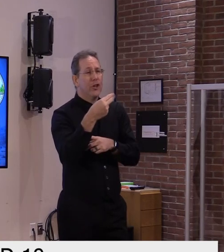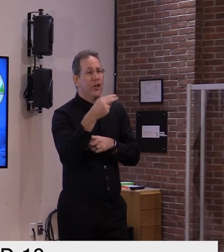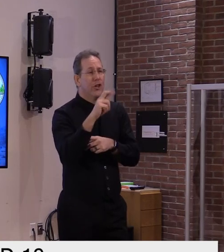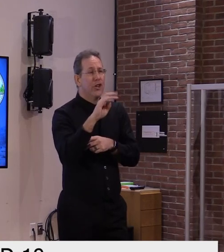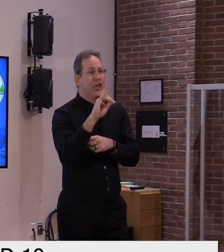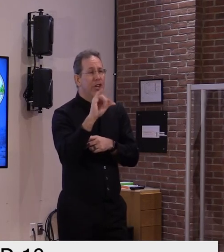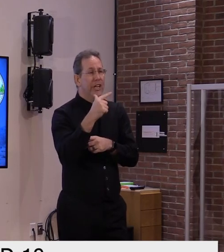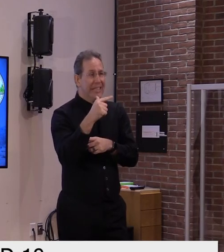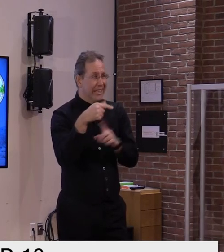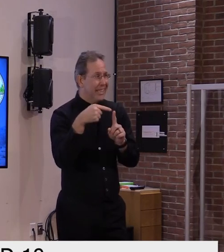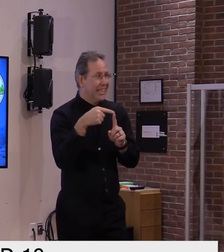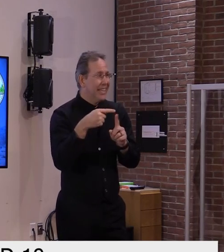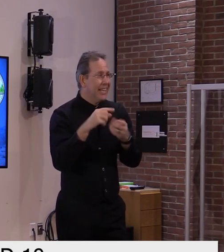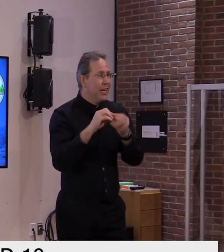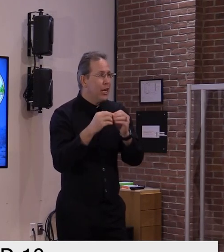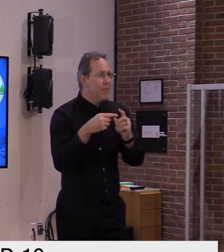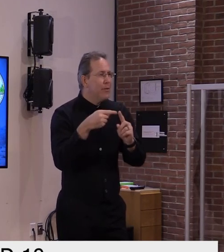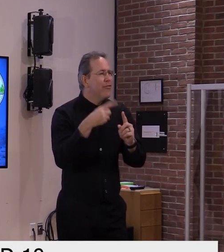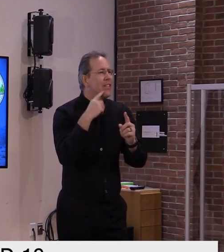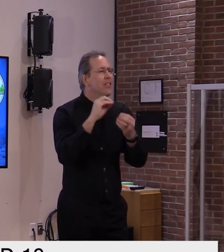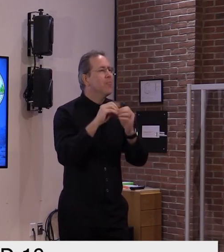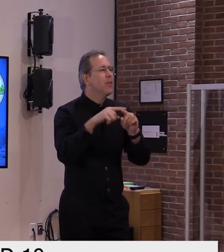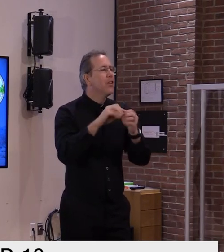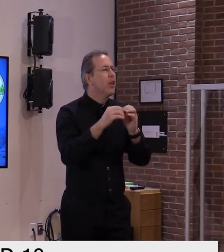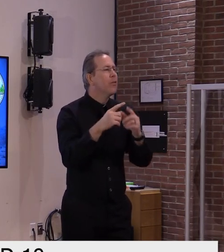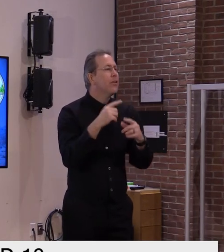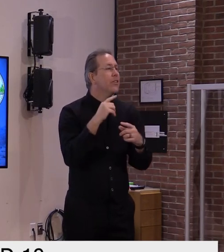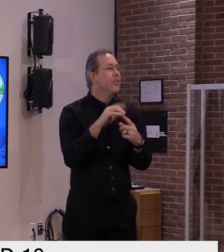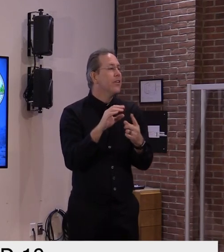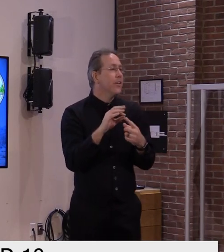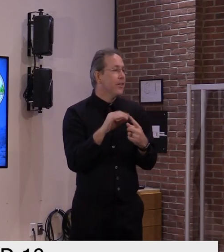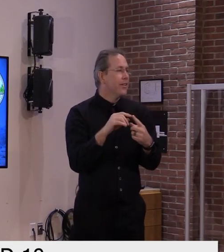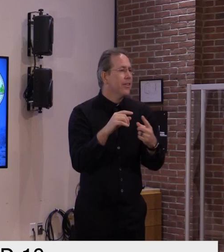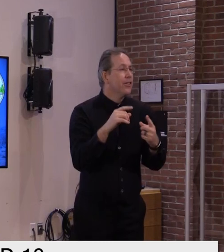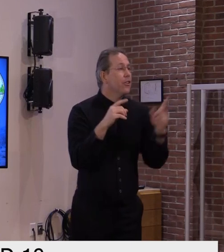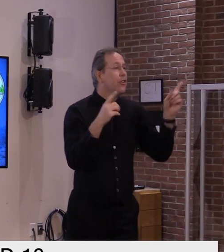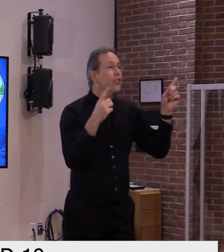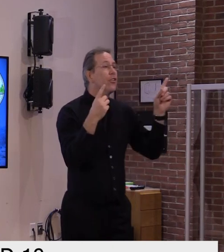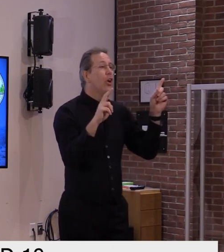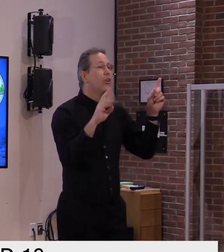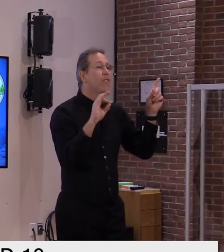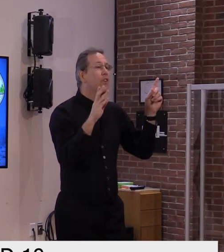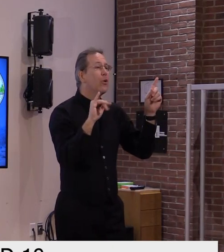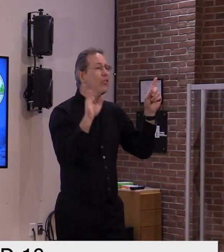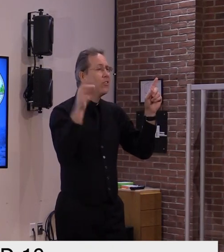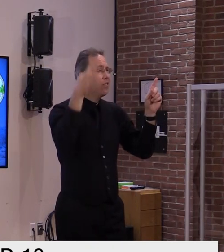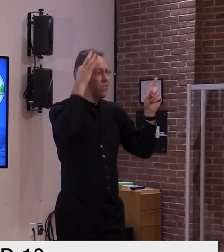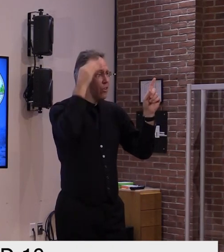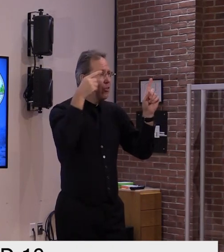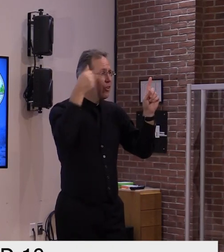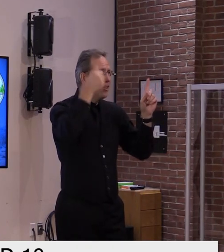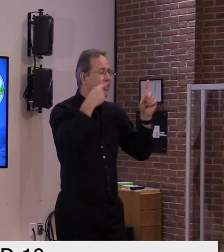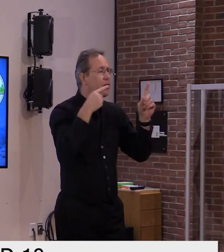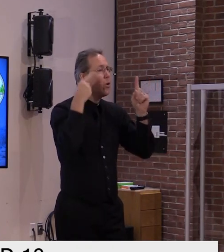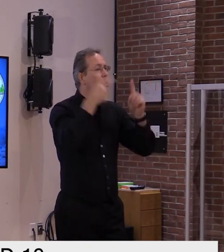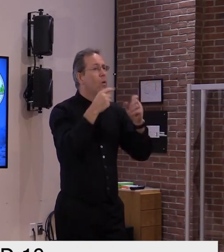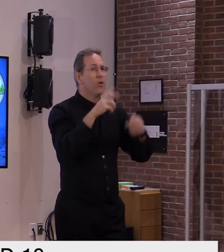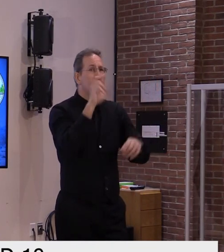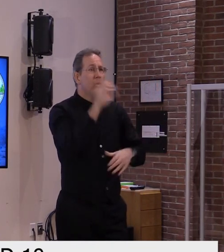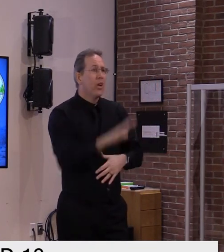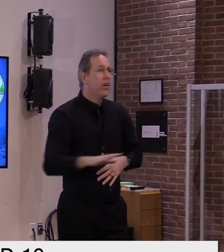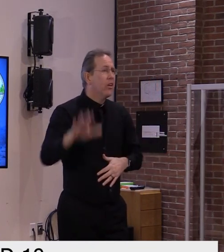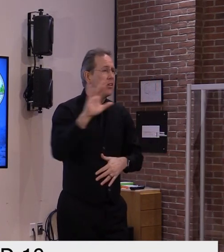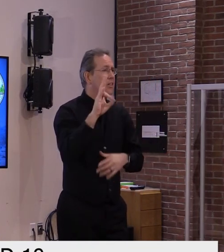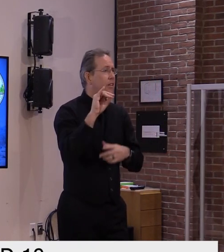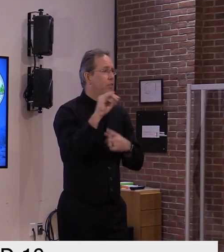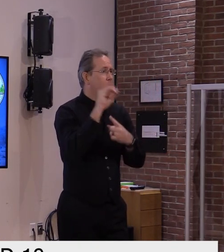to 90%, and that's a fairly broad band. And it's because we don't really have a good